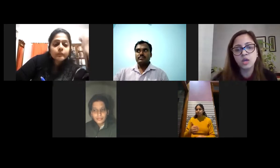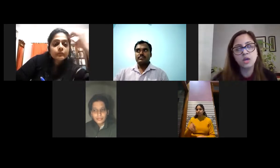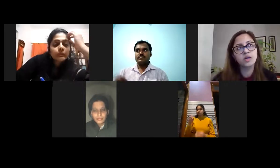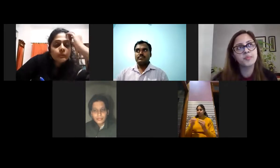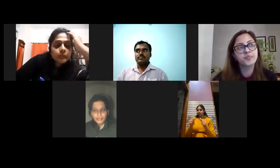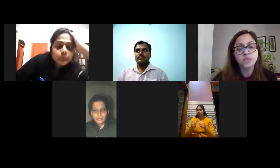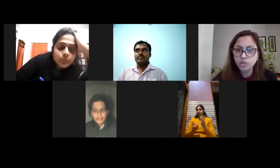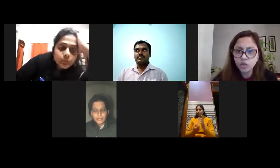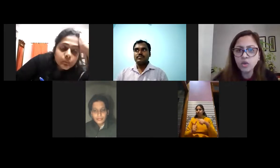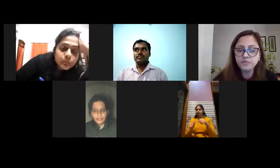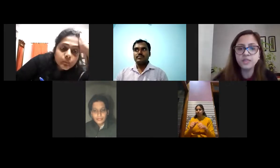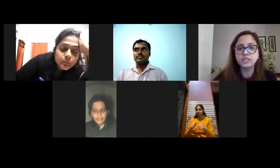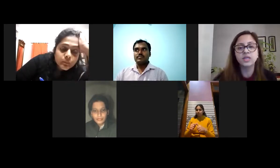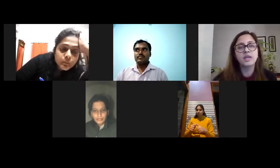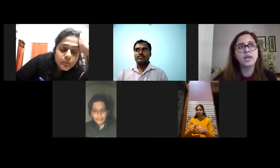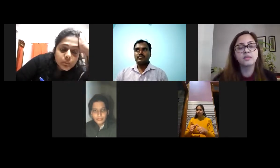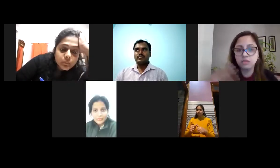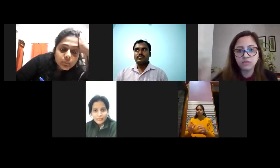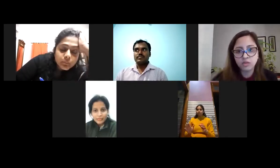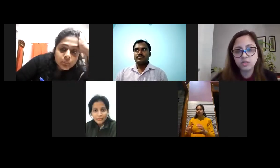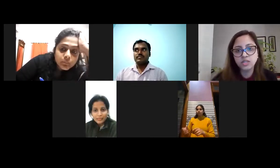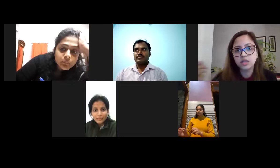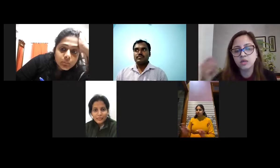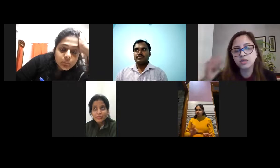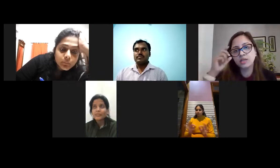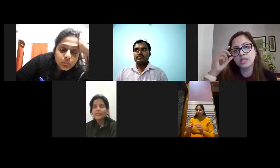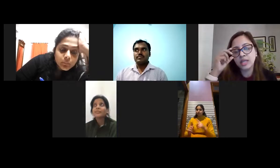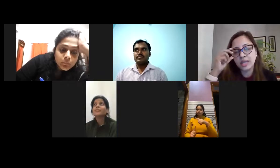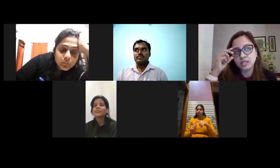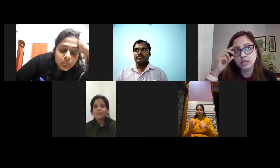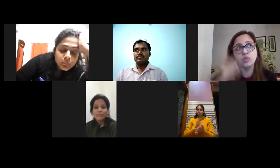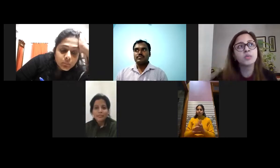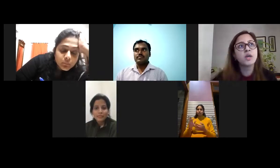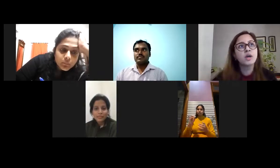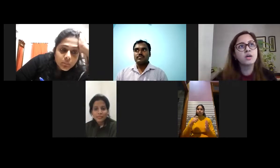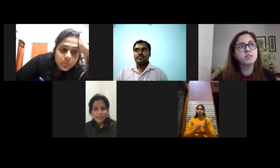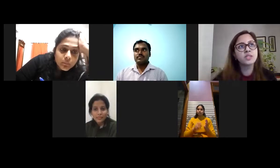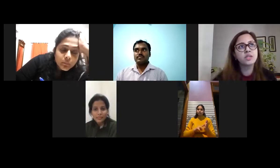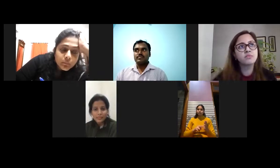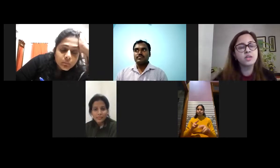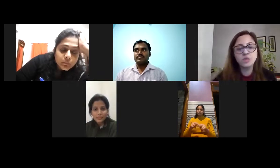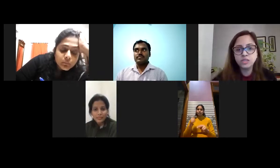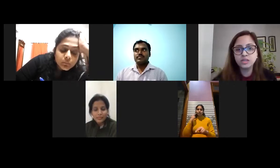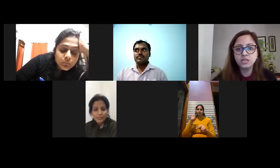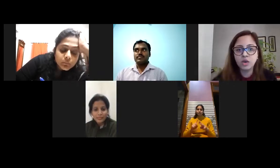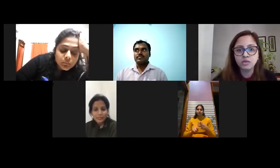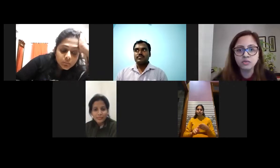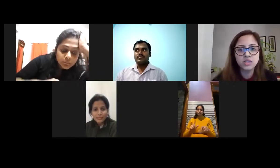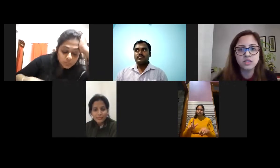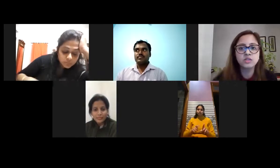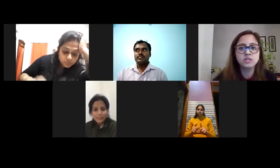to Thornfield. And of course, she is now there in the attic room. But if one looks at